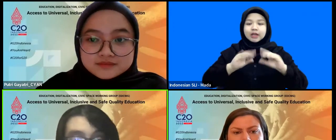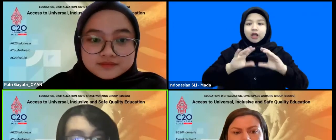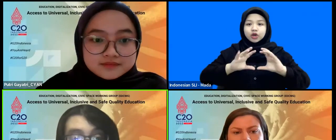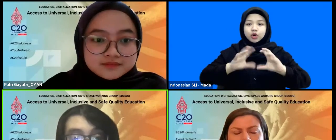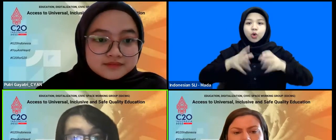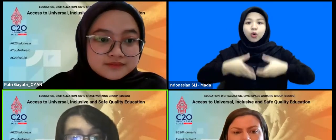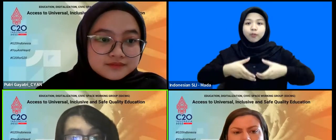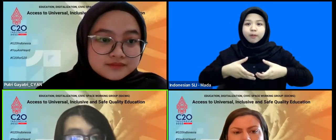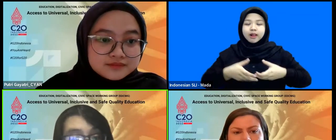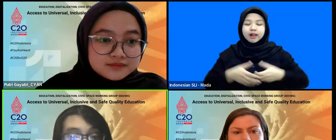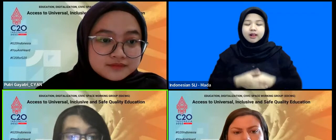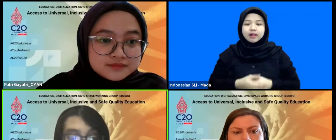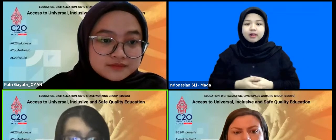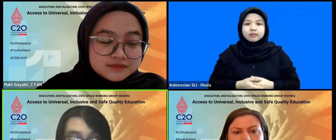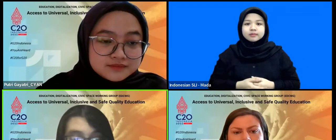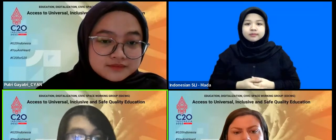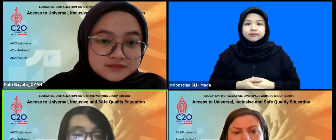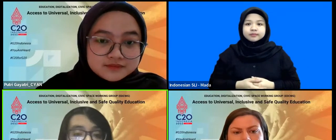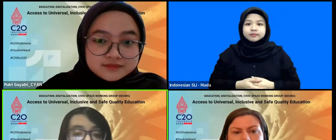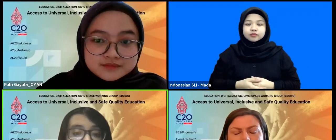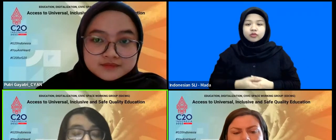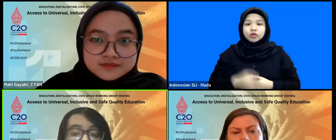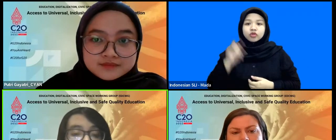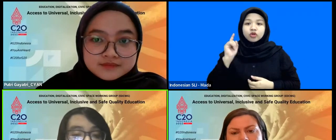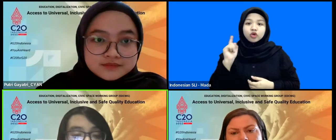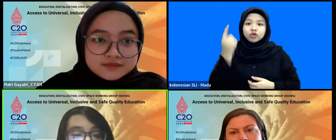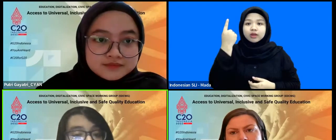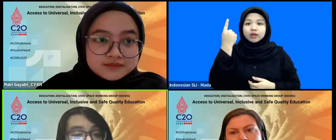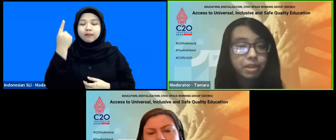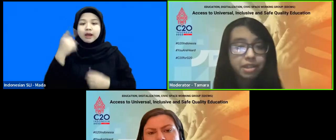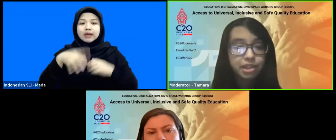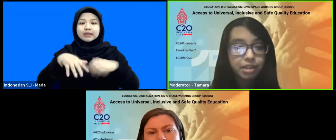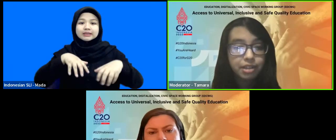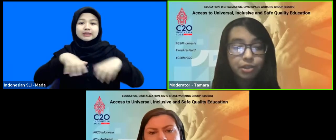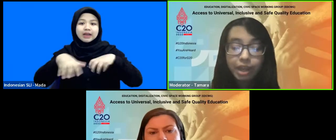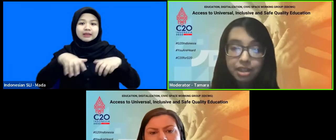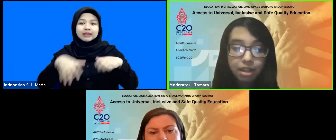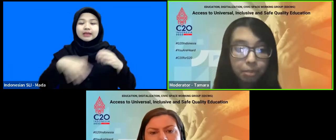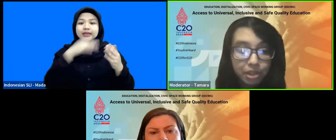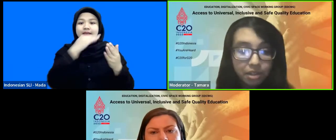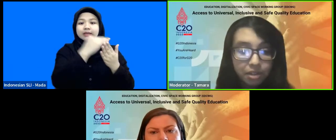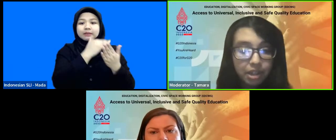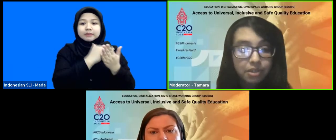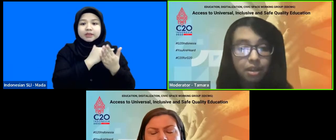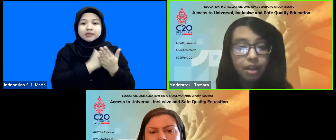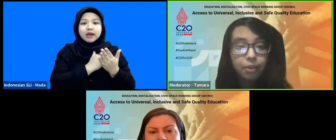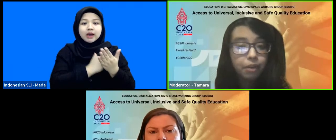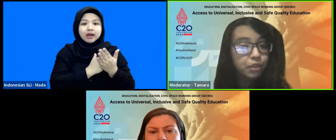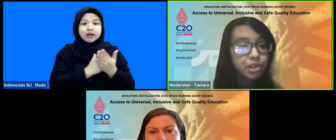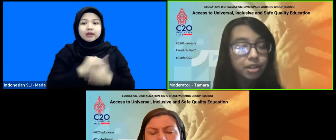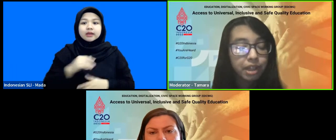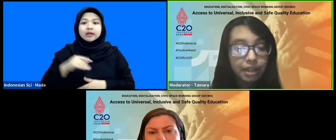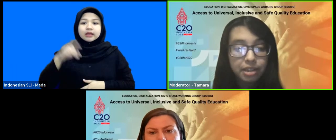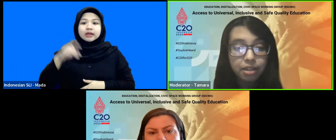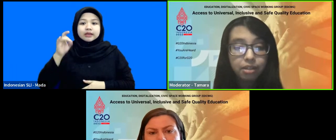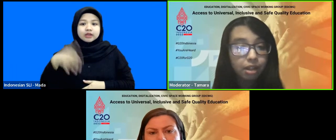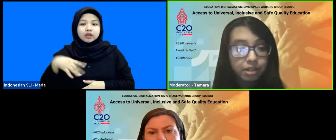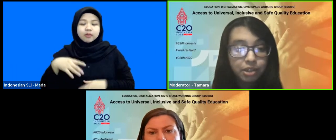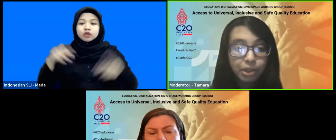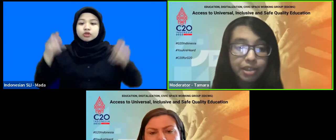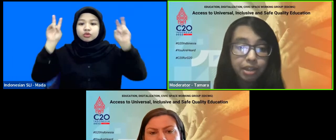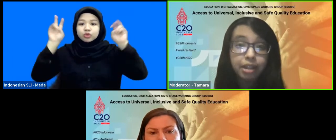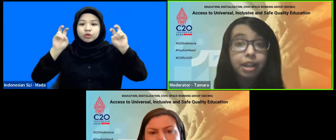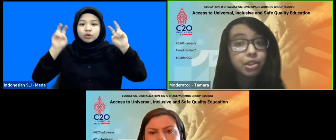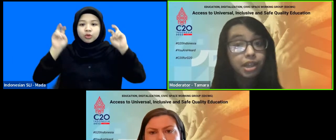priority education policy and strategies. And these include on topics such as education in emergencies, refugee education,